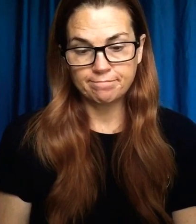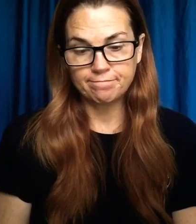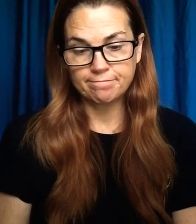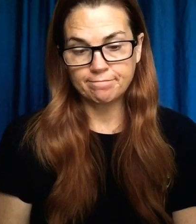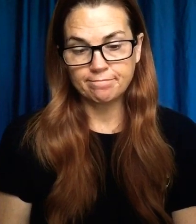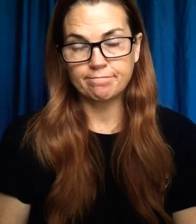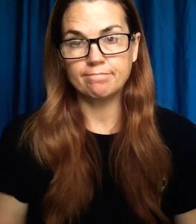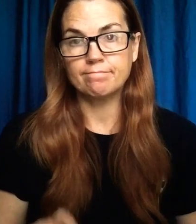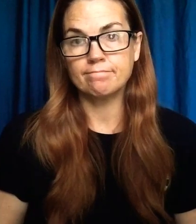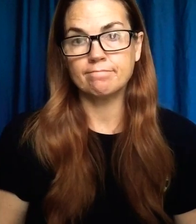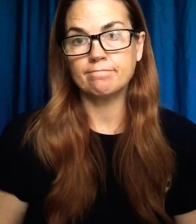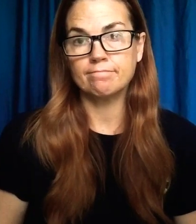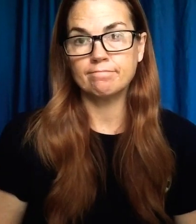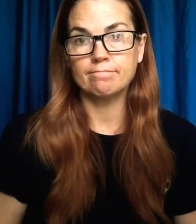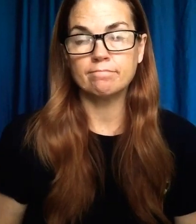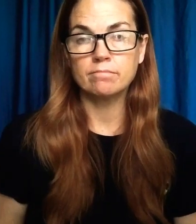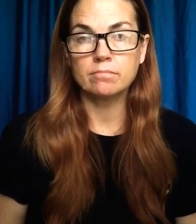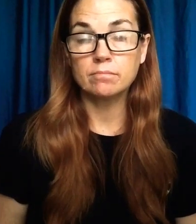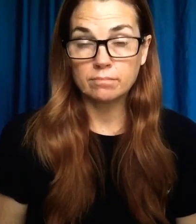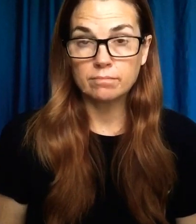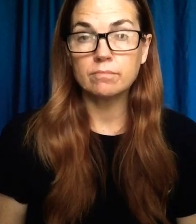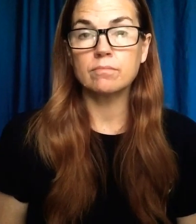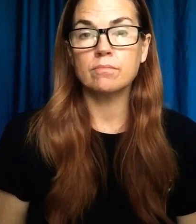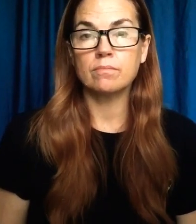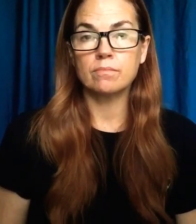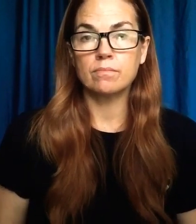5 hundredths.